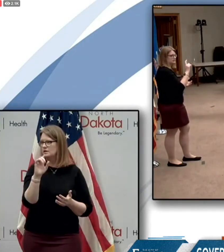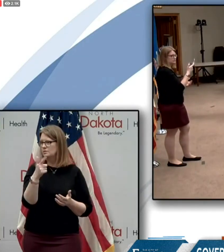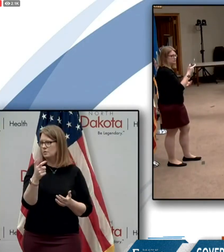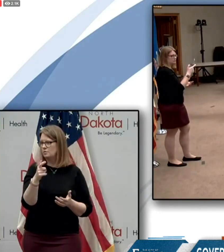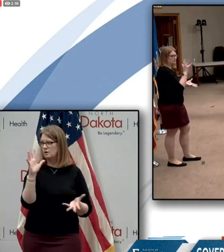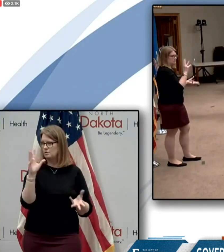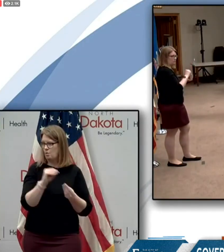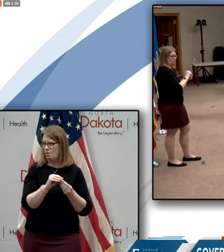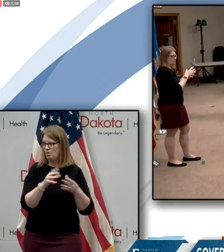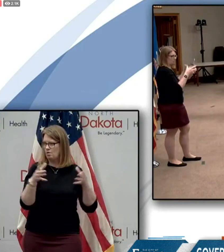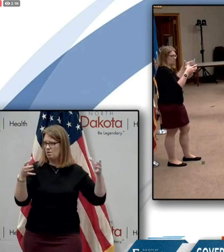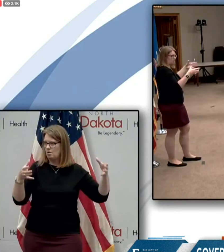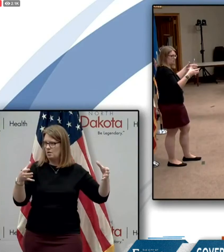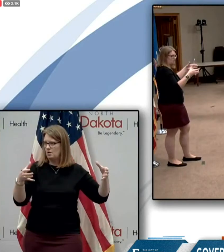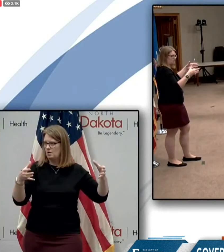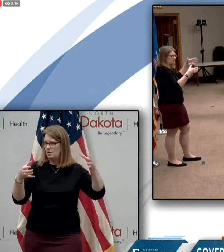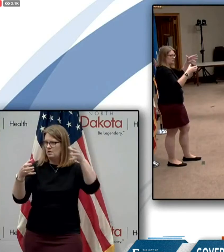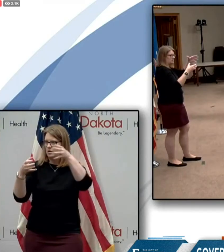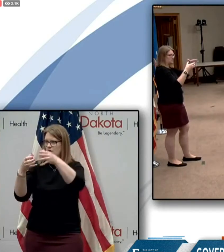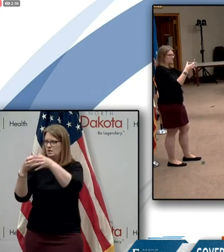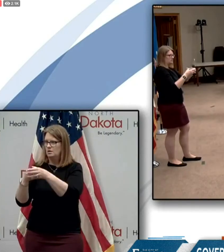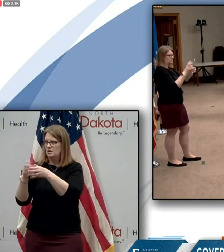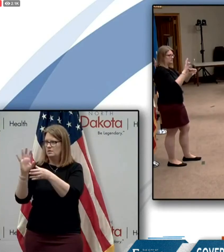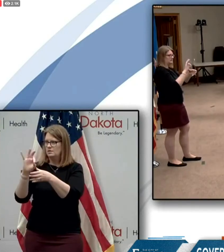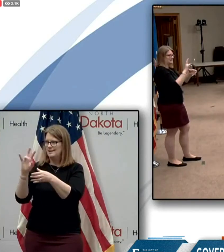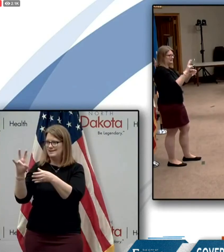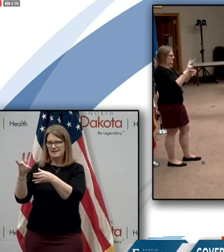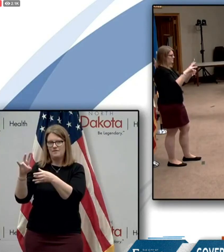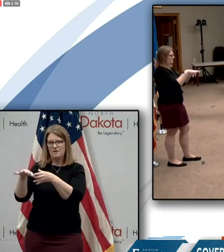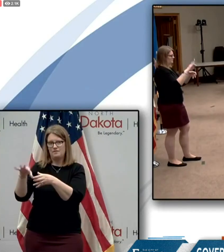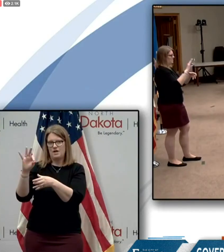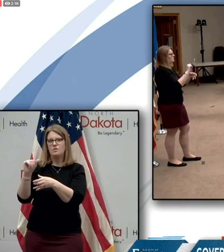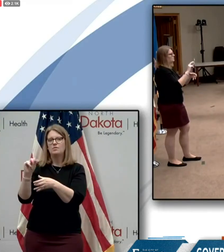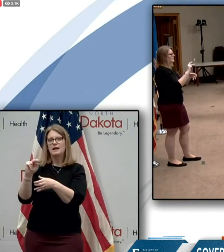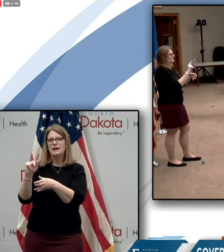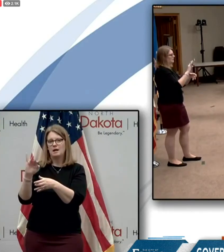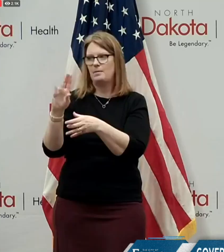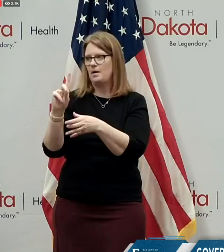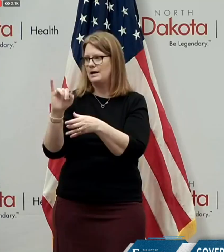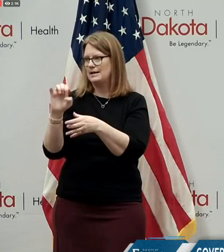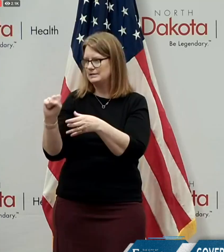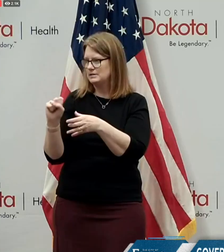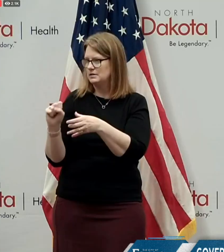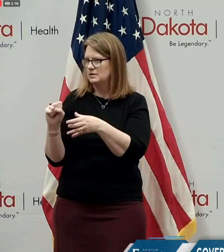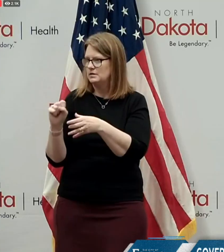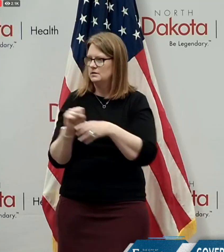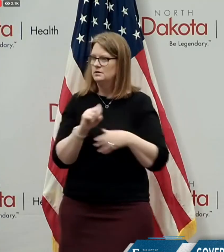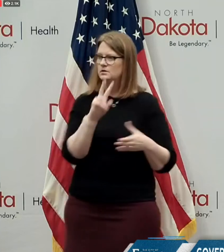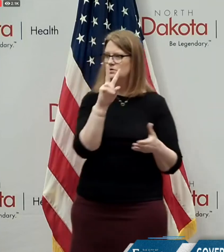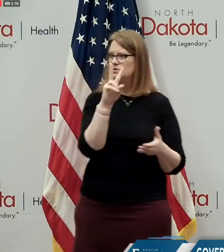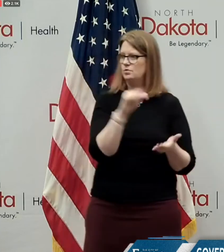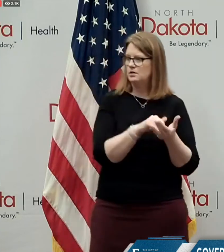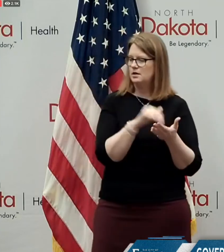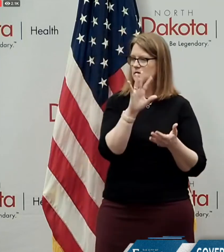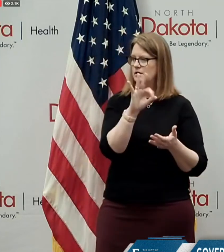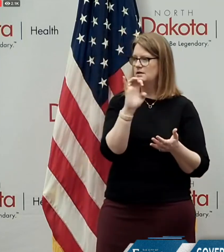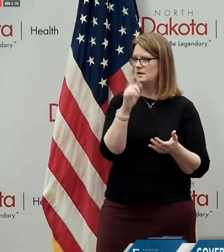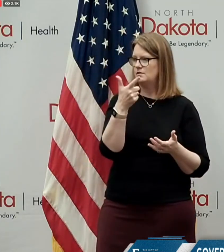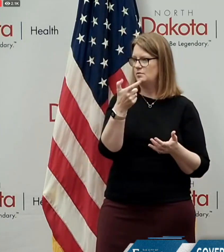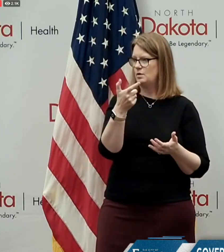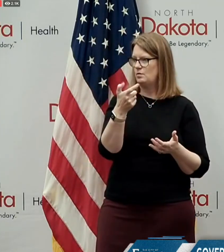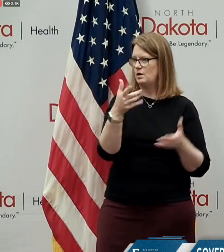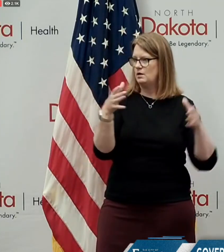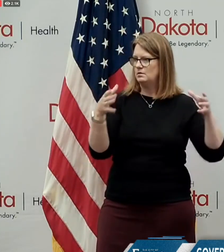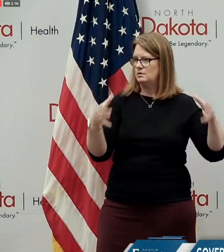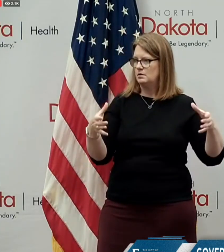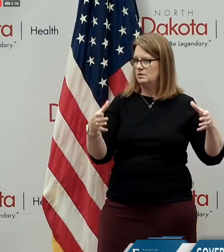2,921 total tests and 97 detected. Okay, say again, 2,921.